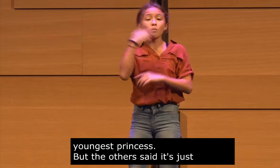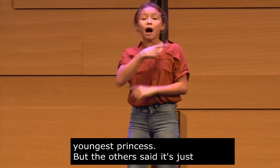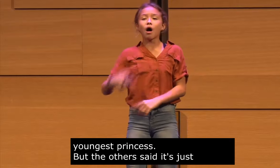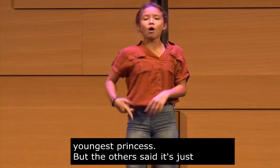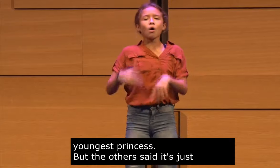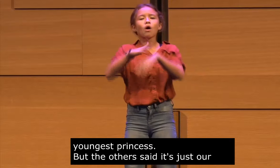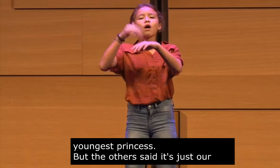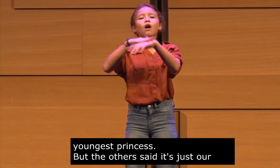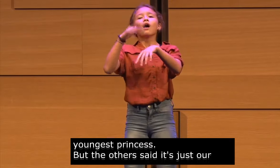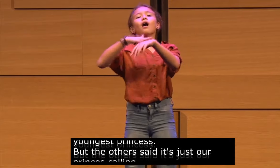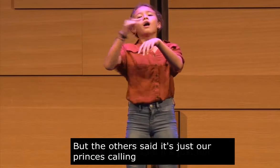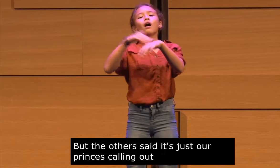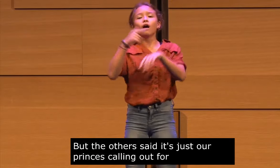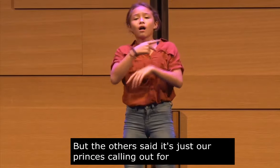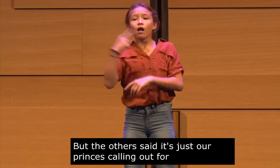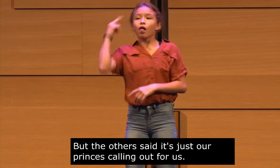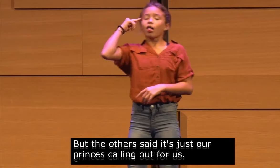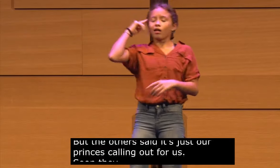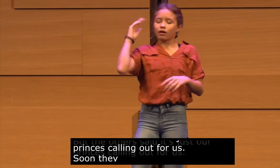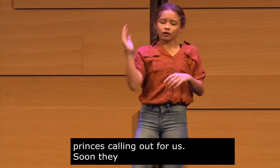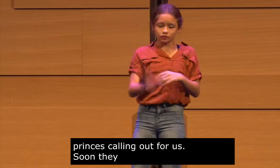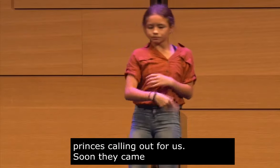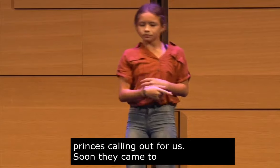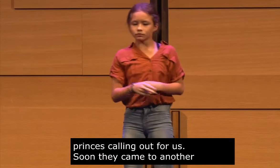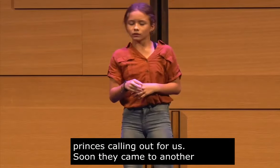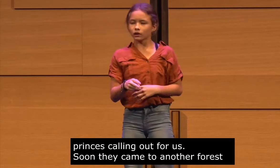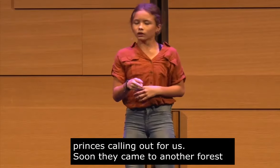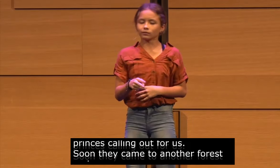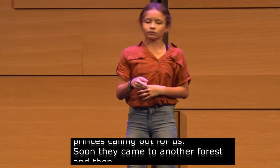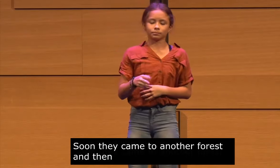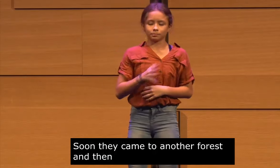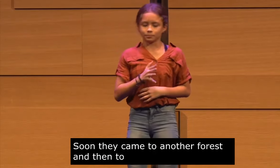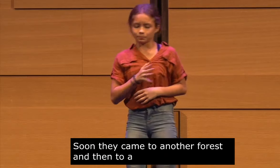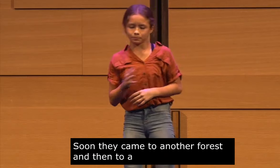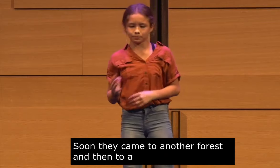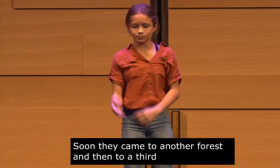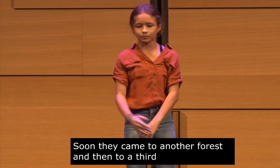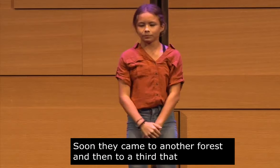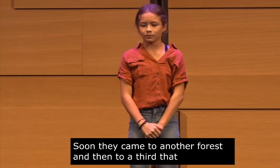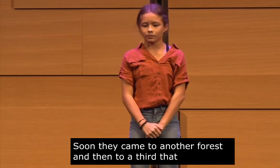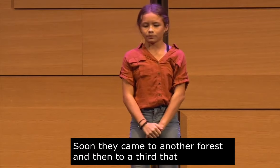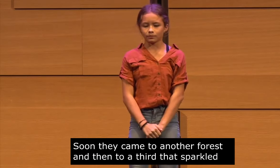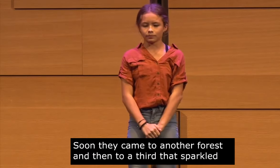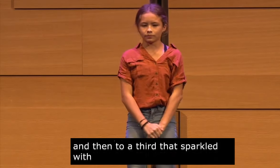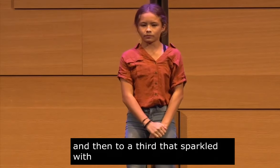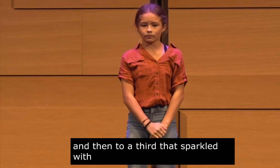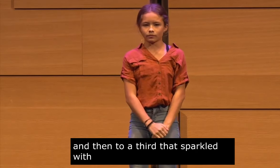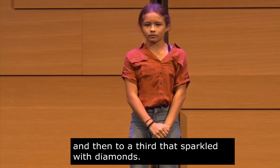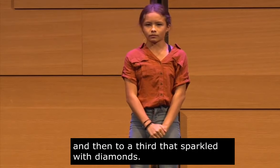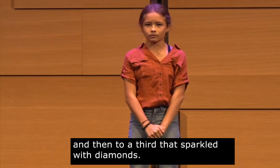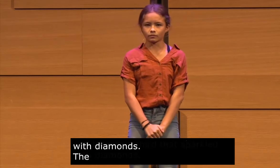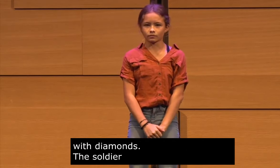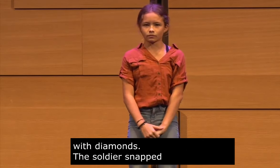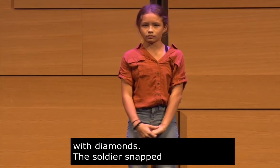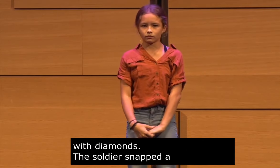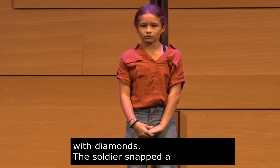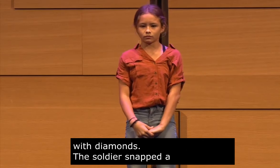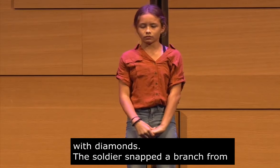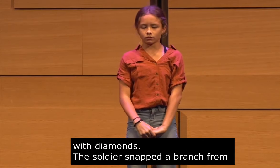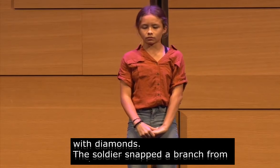they came to another forest of trees with leaves of shimmering gold, and then to a third, which sparkled with diamonds. The soldier snapped a branch from